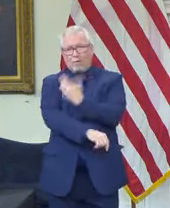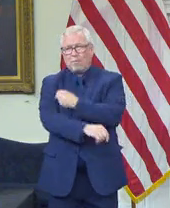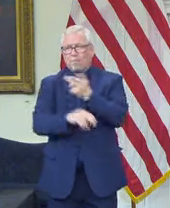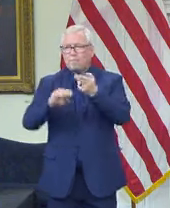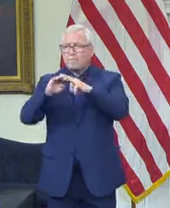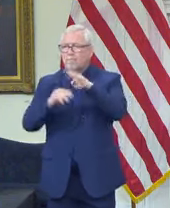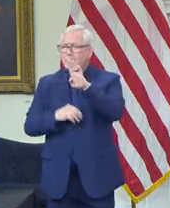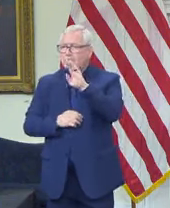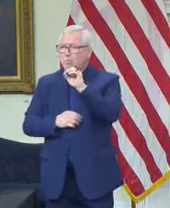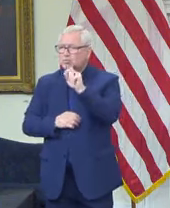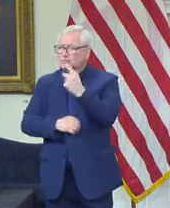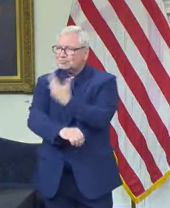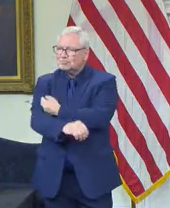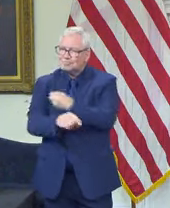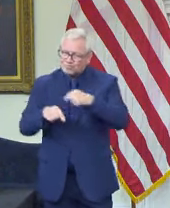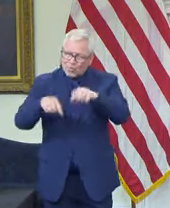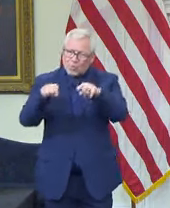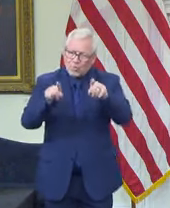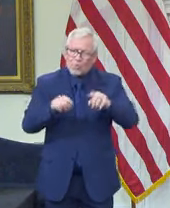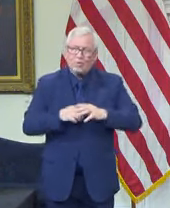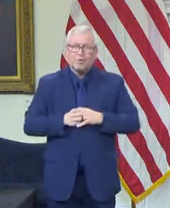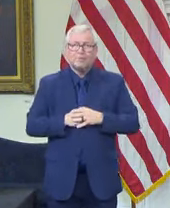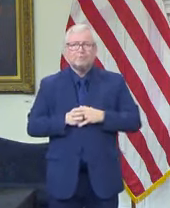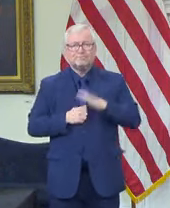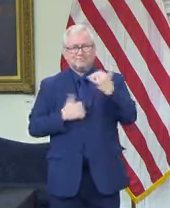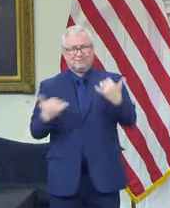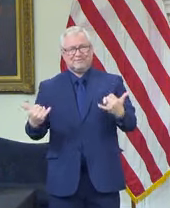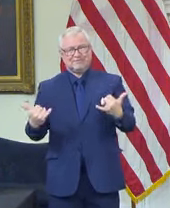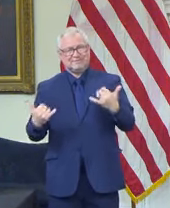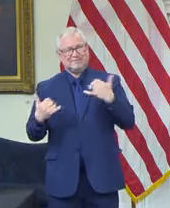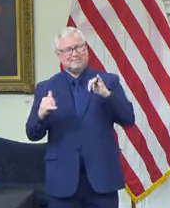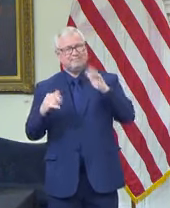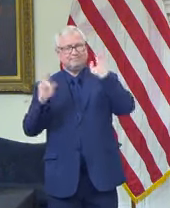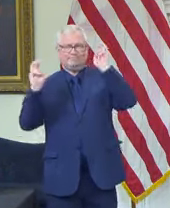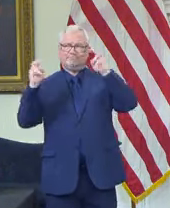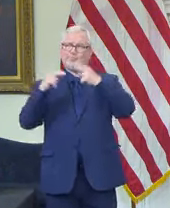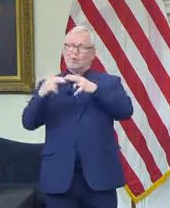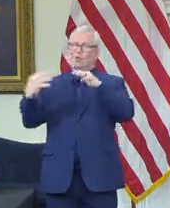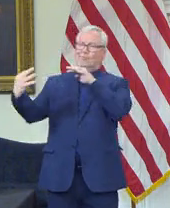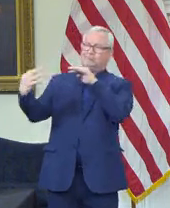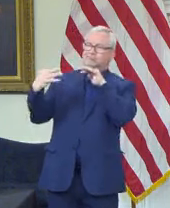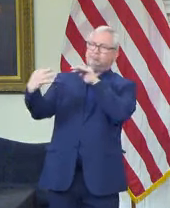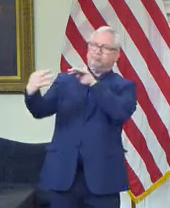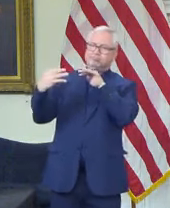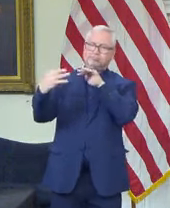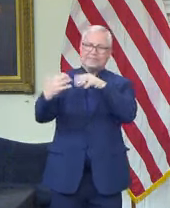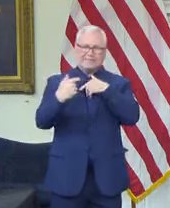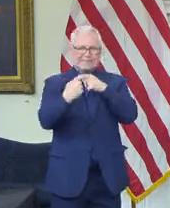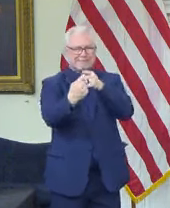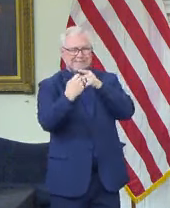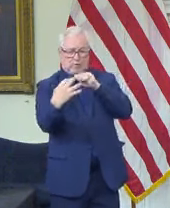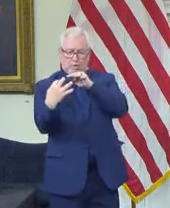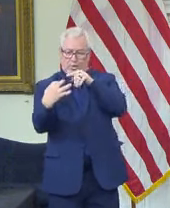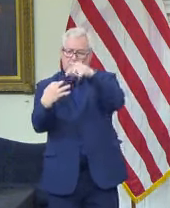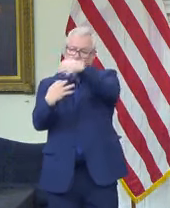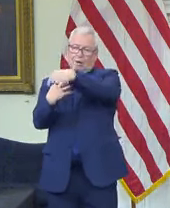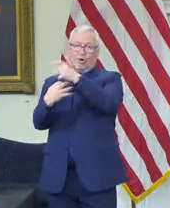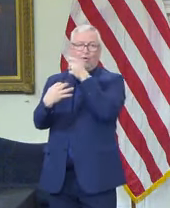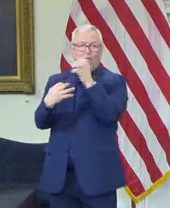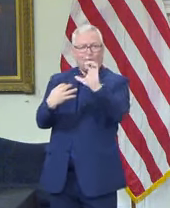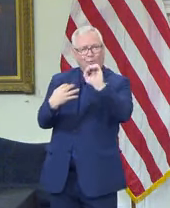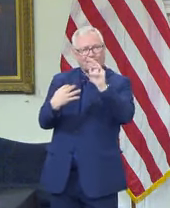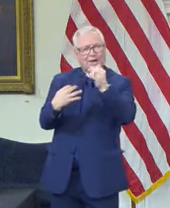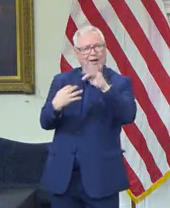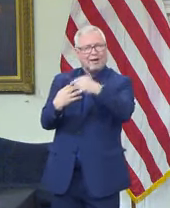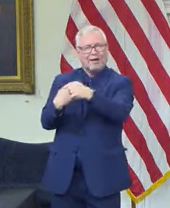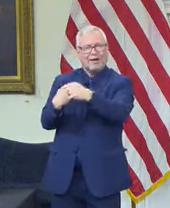I just want to once again thank all of our amazing healthcare heroes for their tireless efforts to